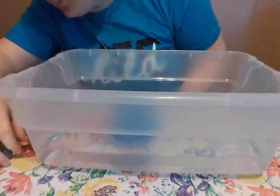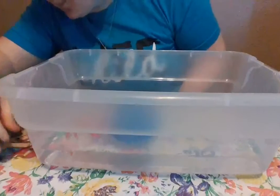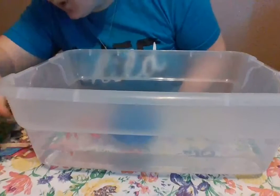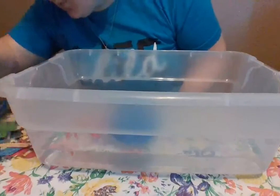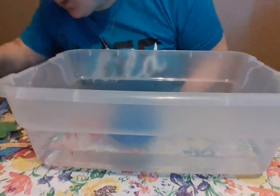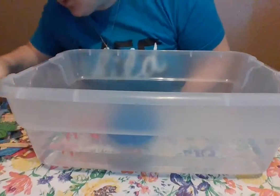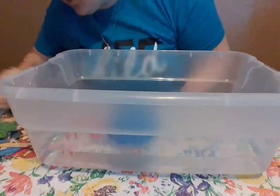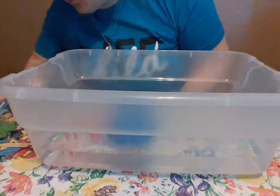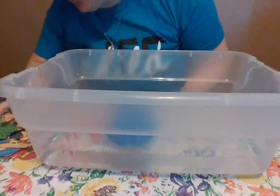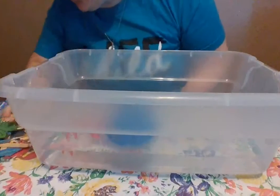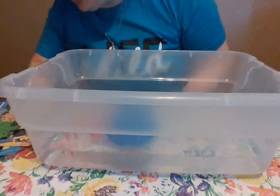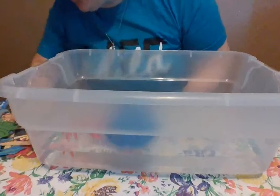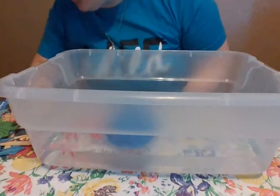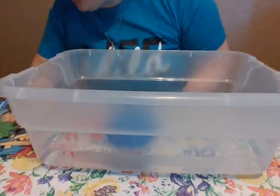Which one do I want to do?